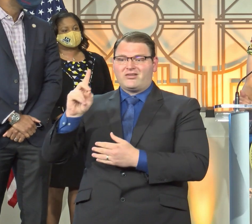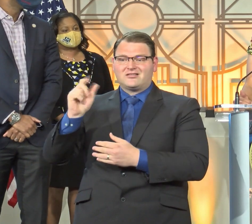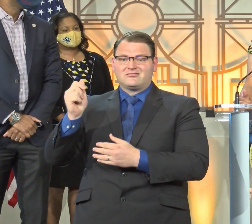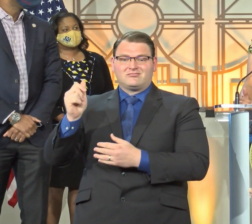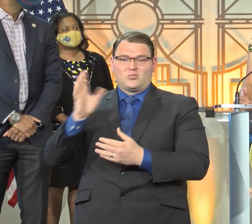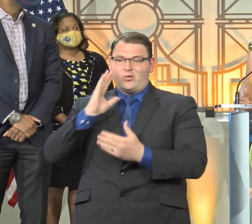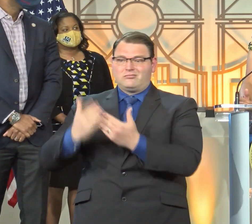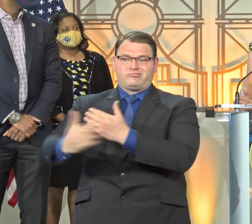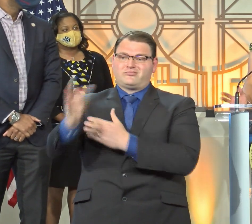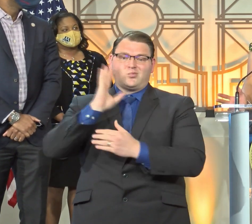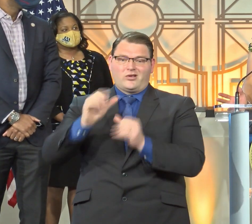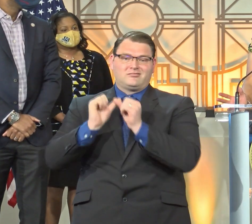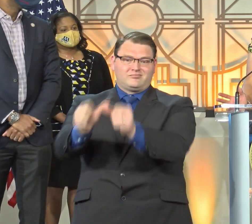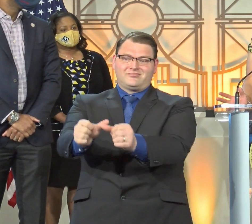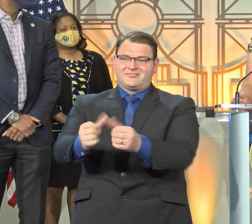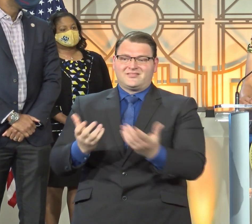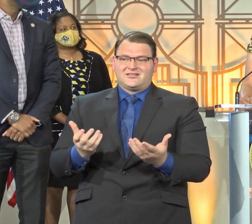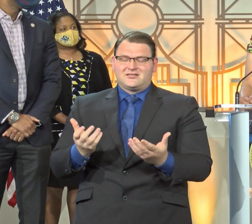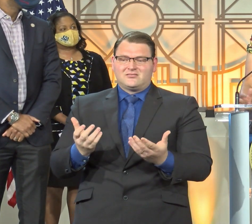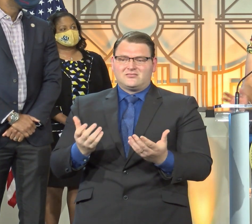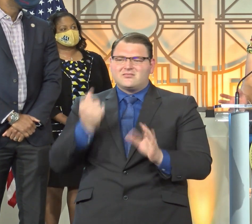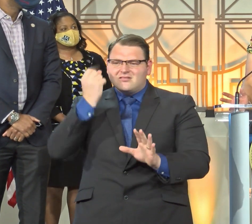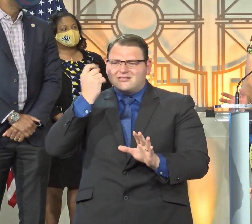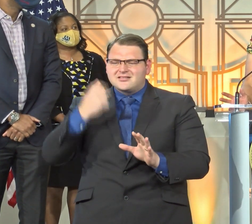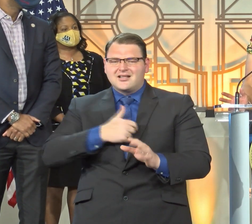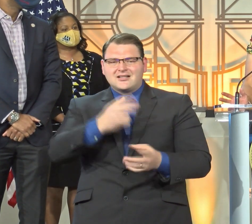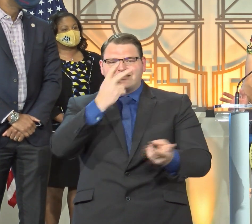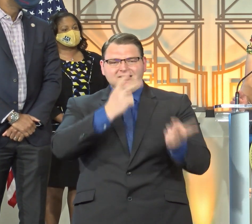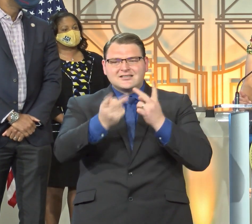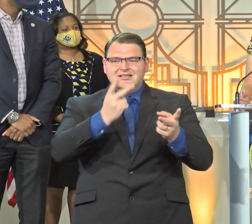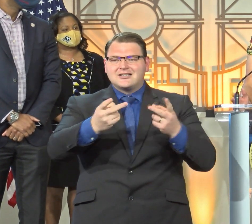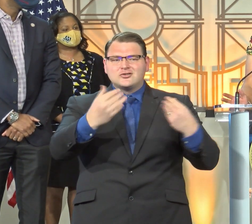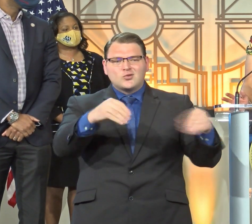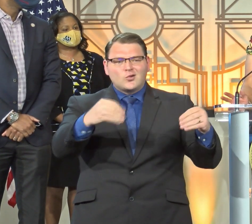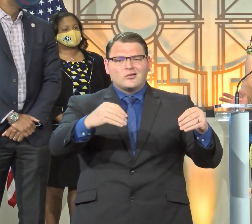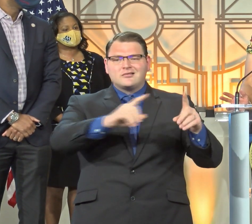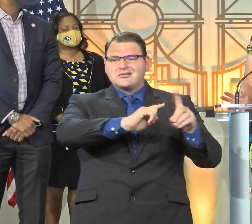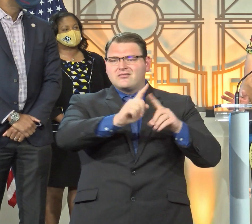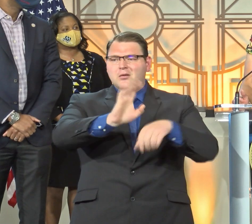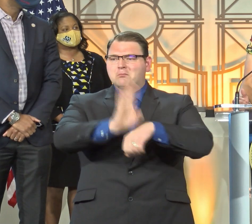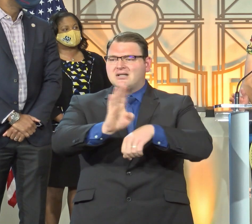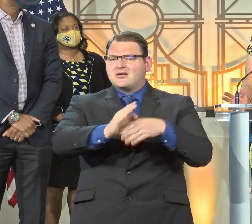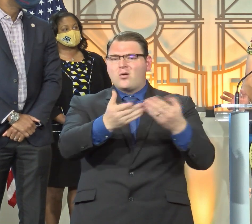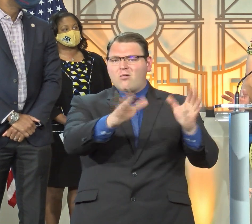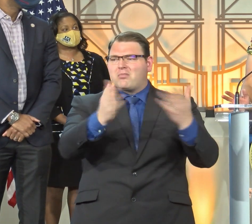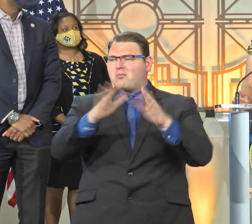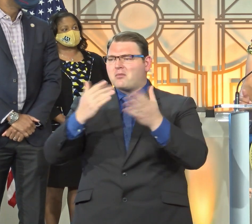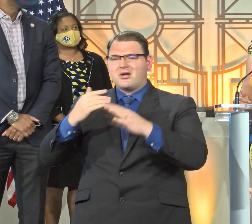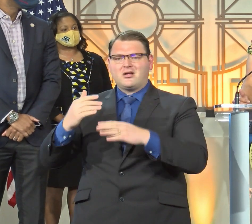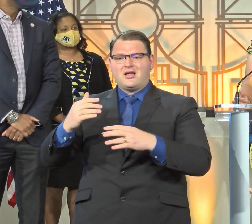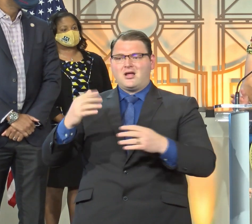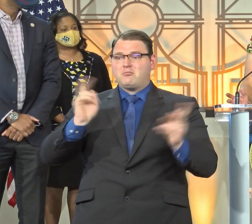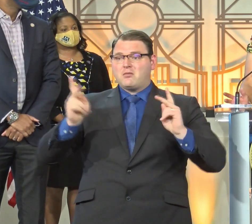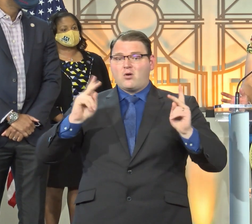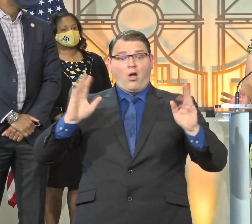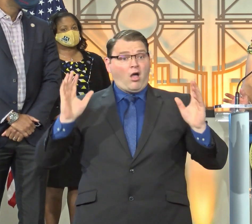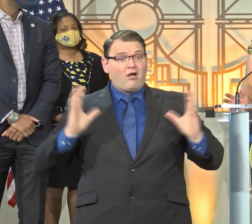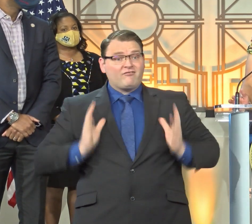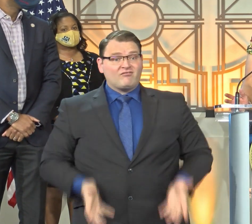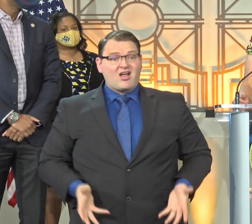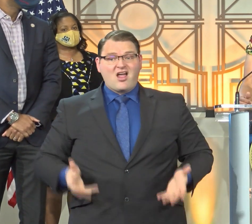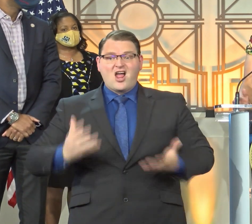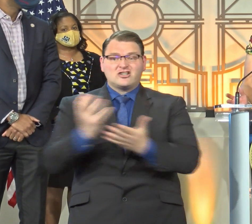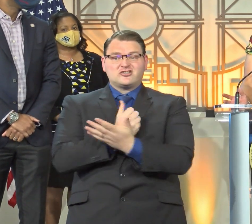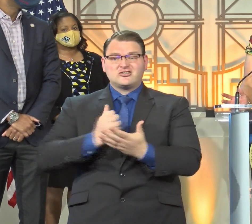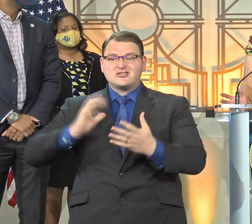it's just like we're opening up the businesses, we're opening up the state, and oh wow, this is over. We now can go to the beach,